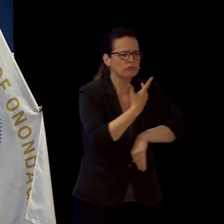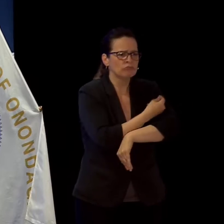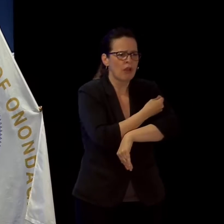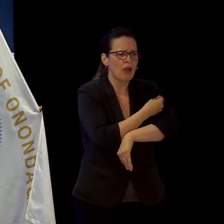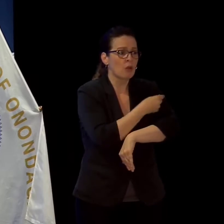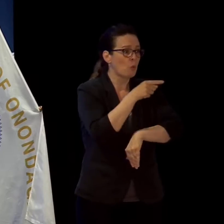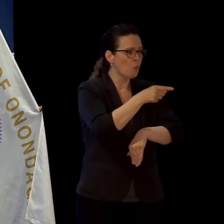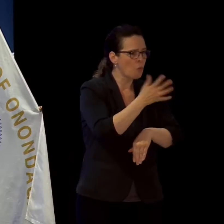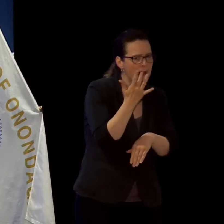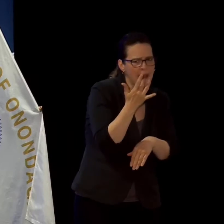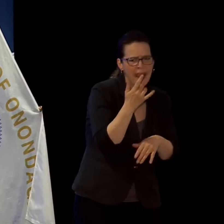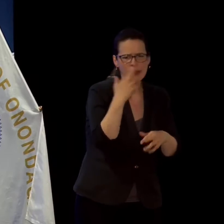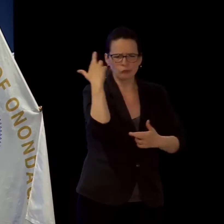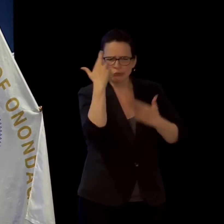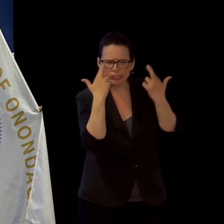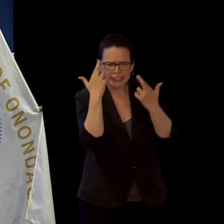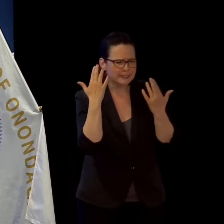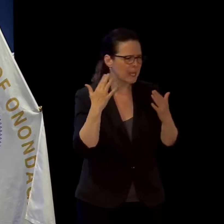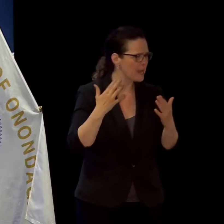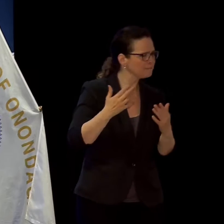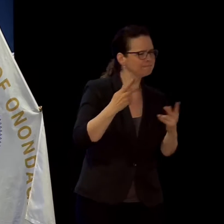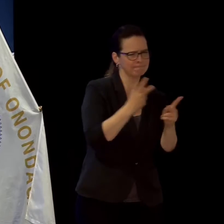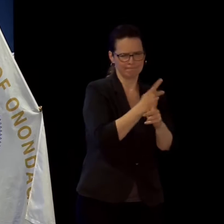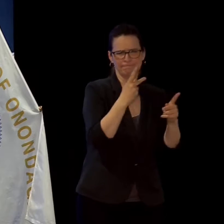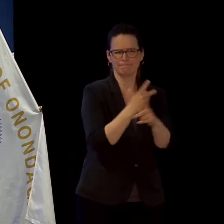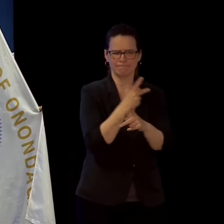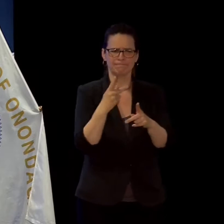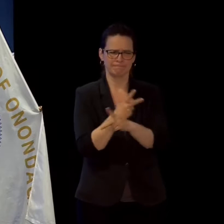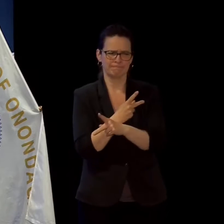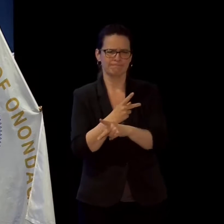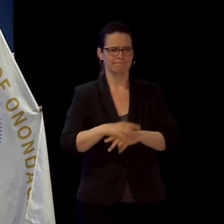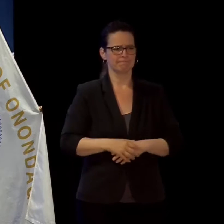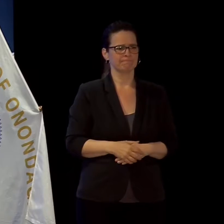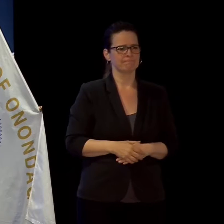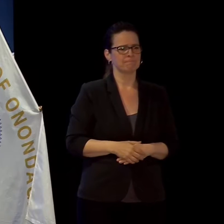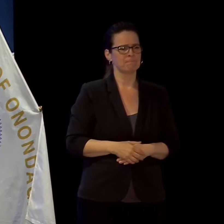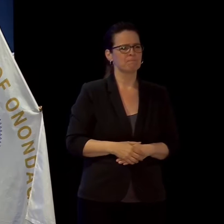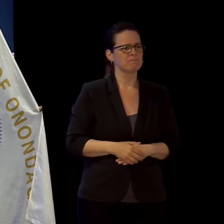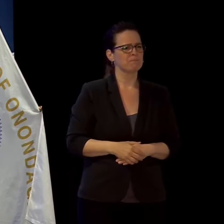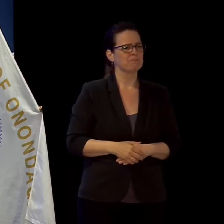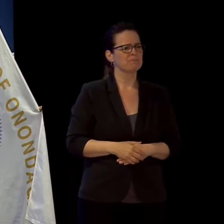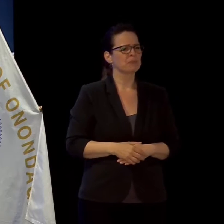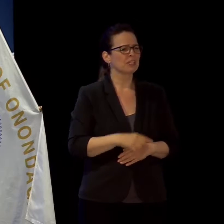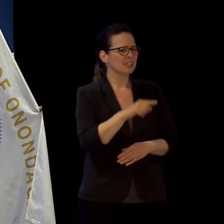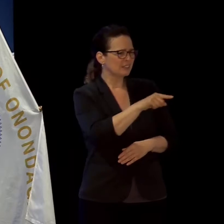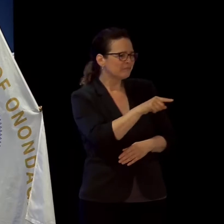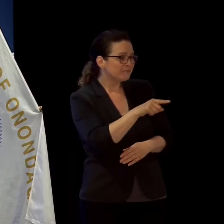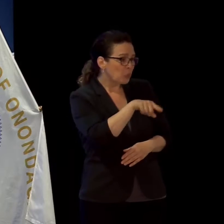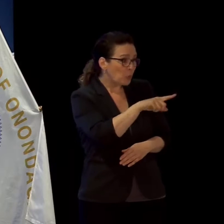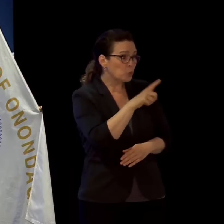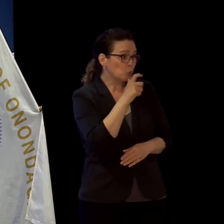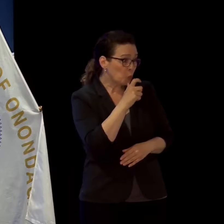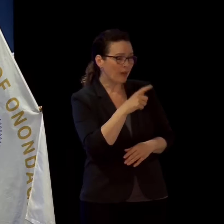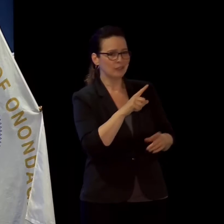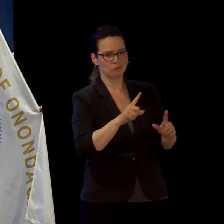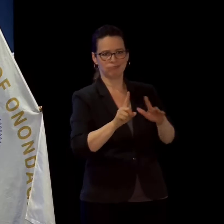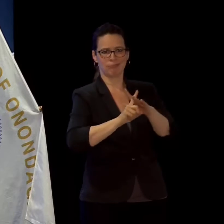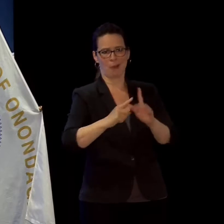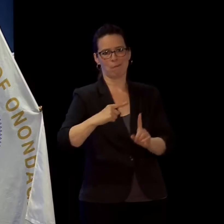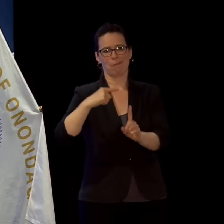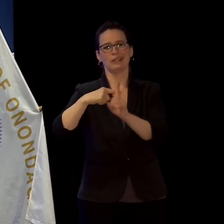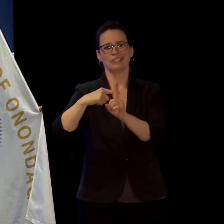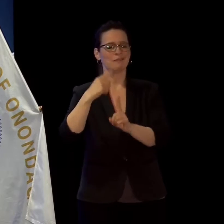enough to have completed series plus 2 weeks, we're seeing cases. So our cases are going to get younger and younger